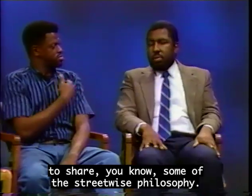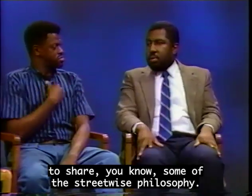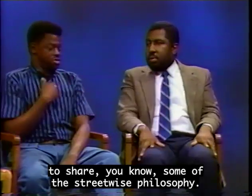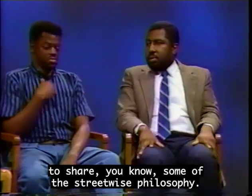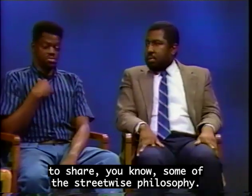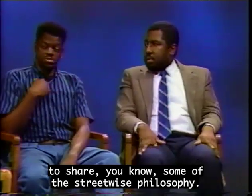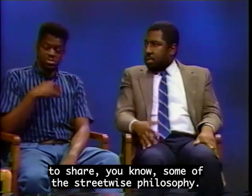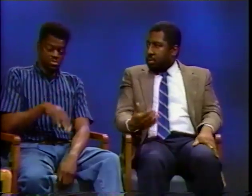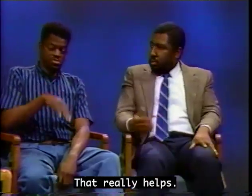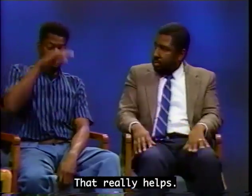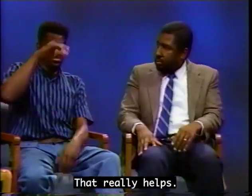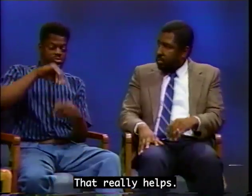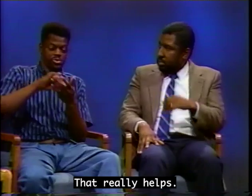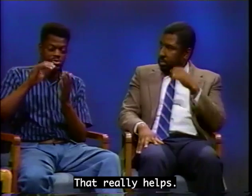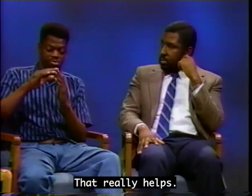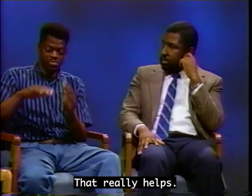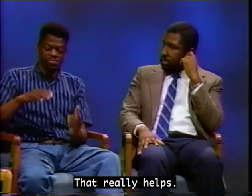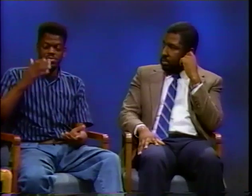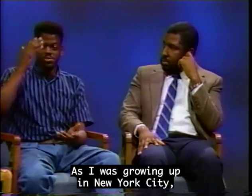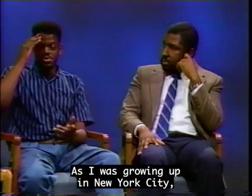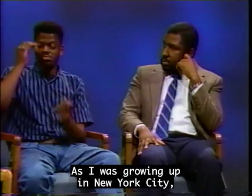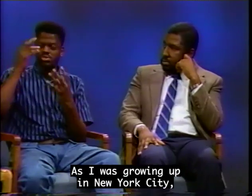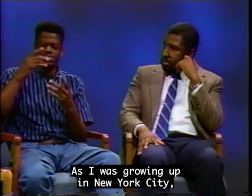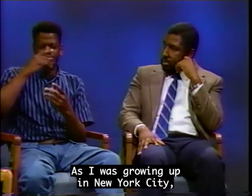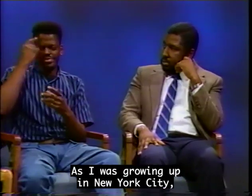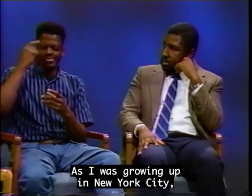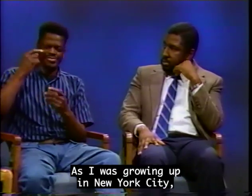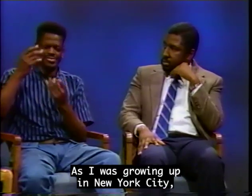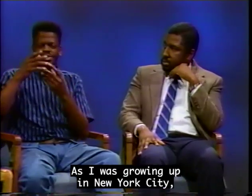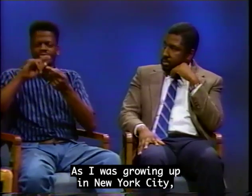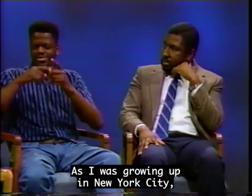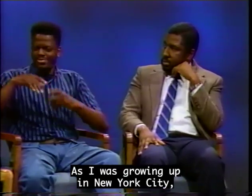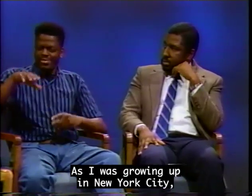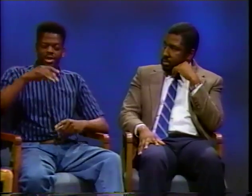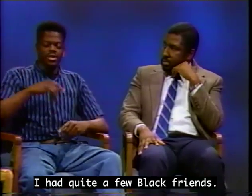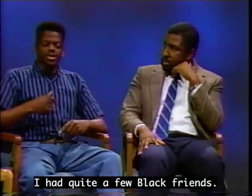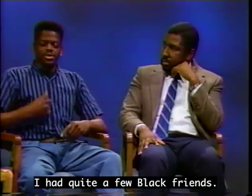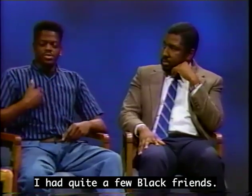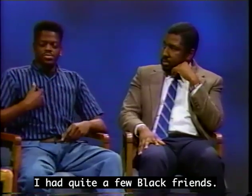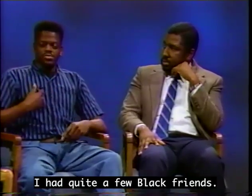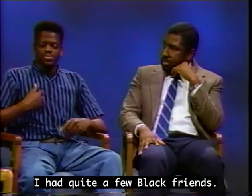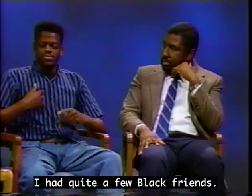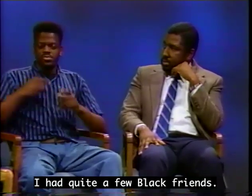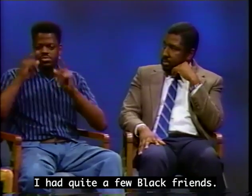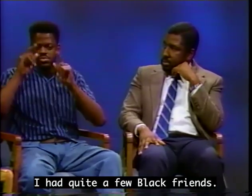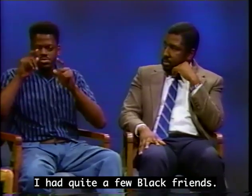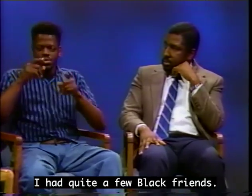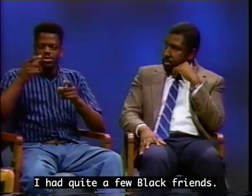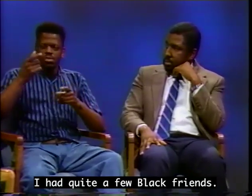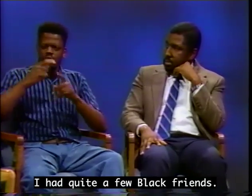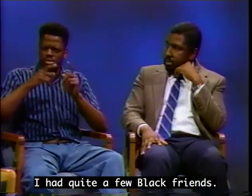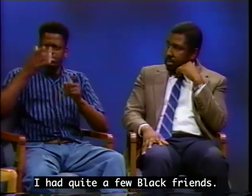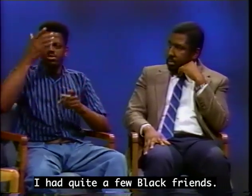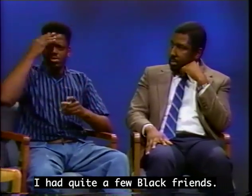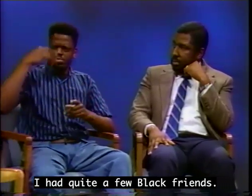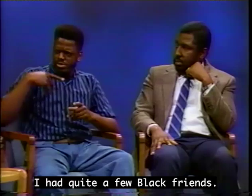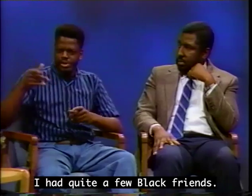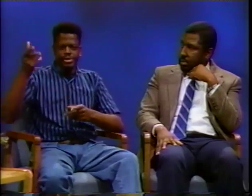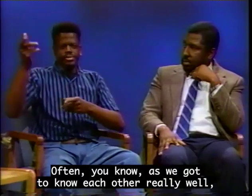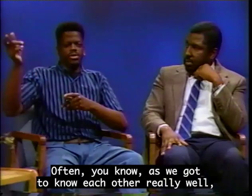philosophy. That really helps. As I was growing up in New York City, I had quite a few black friends. And